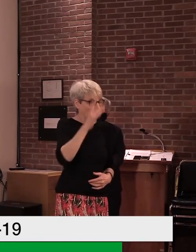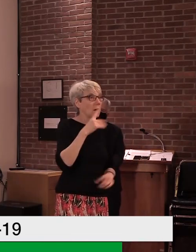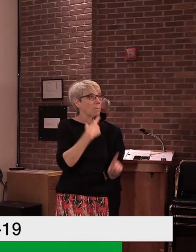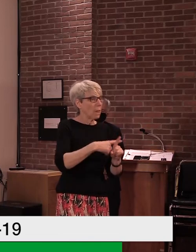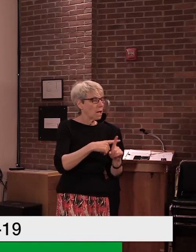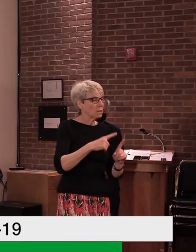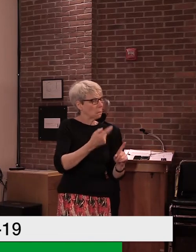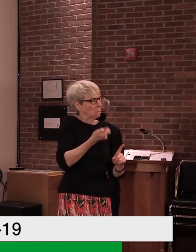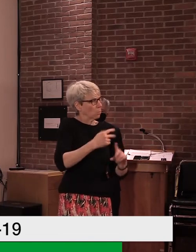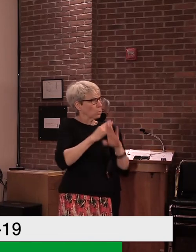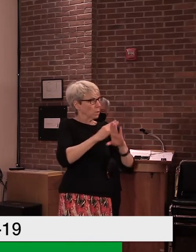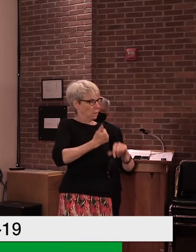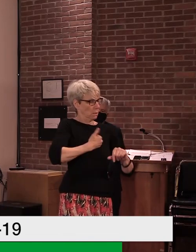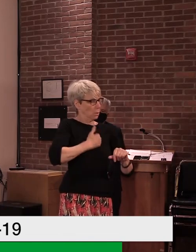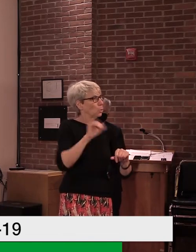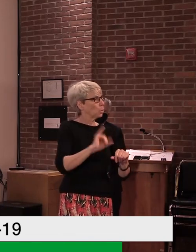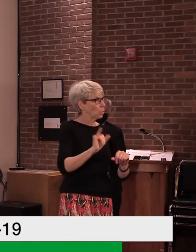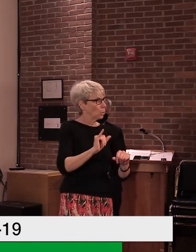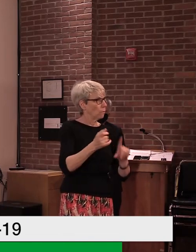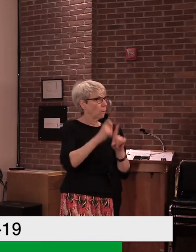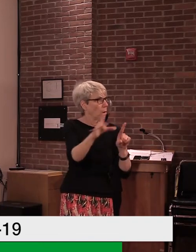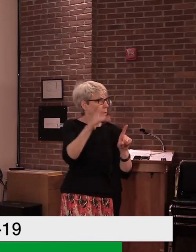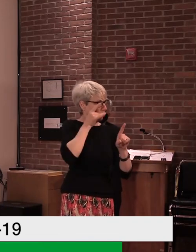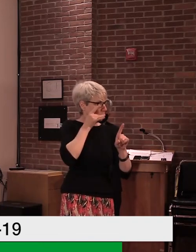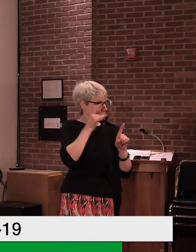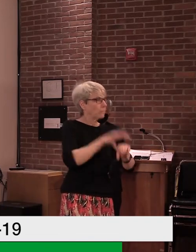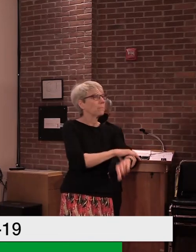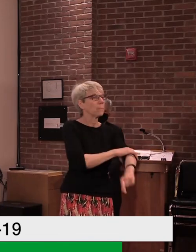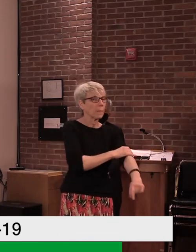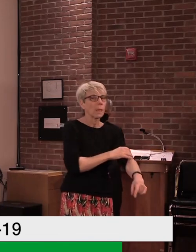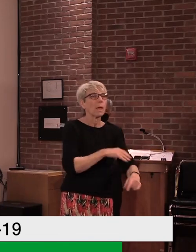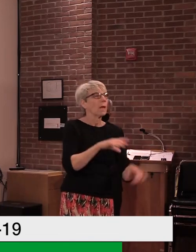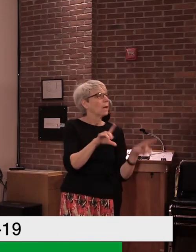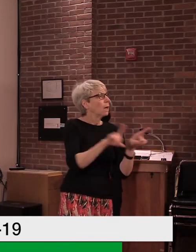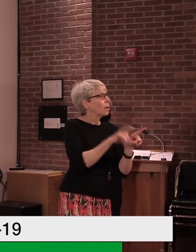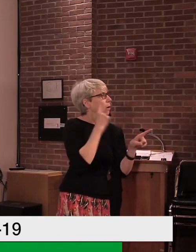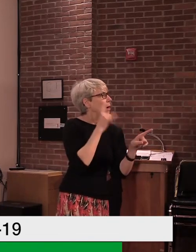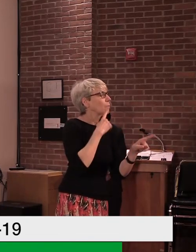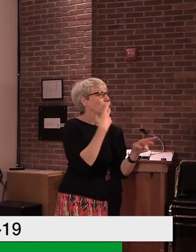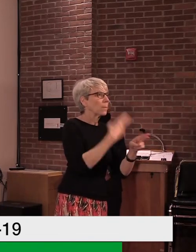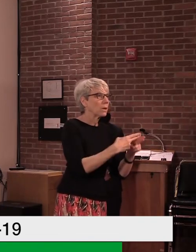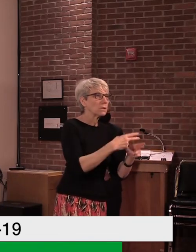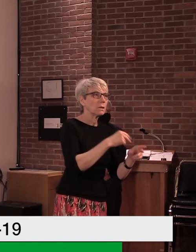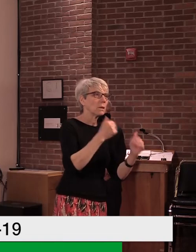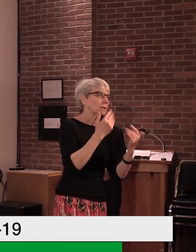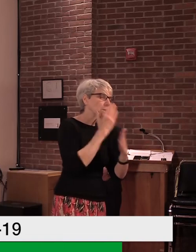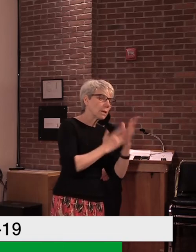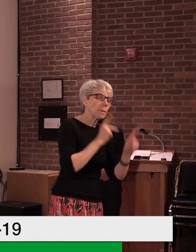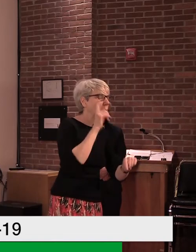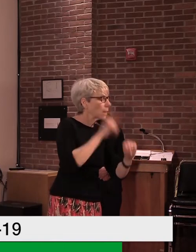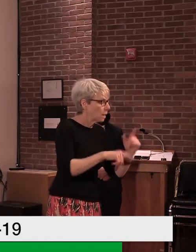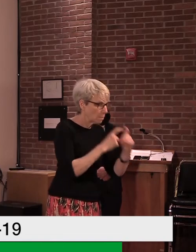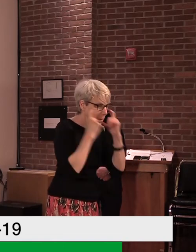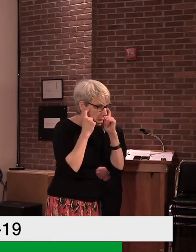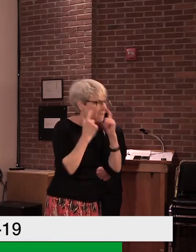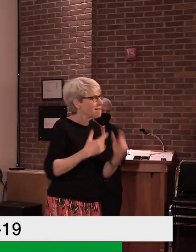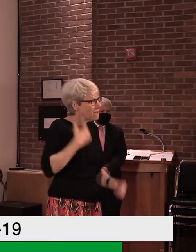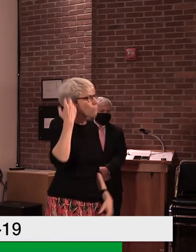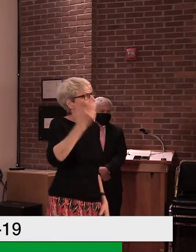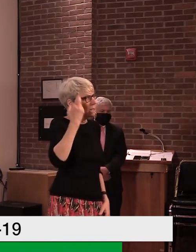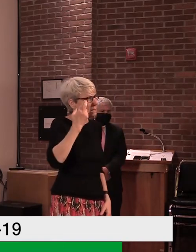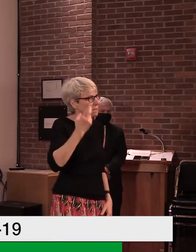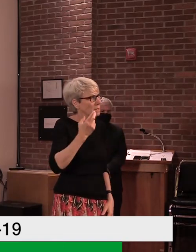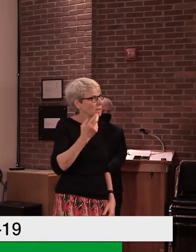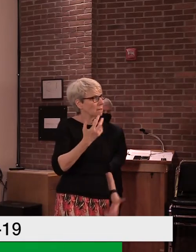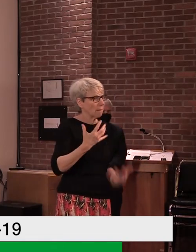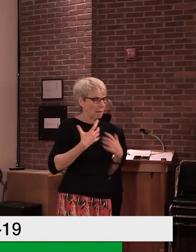not everyone is able to wear a mask, many for medical reasons. And you won't necessarily be able to tell who is able